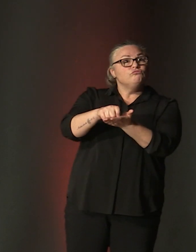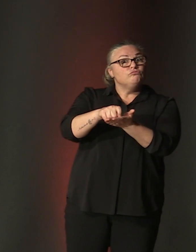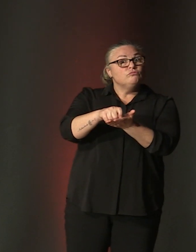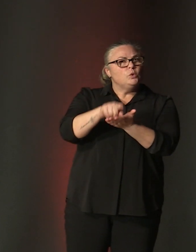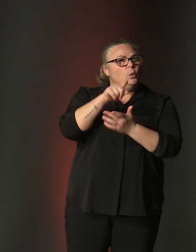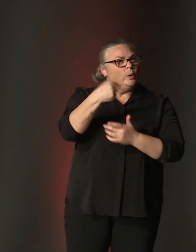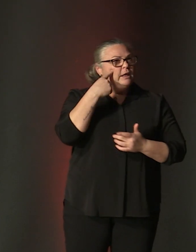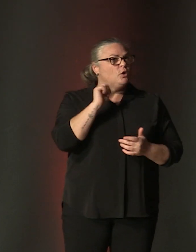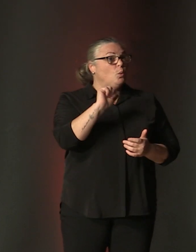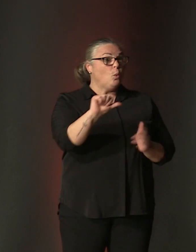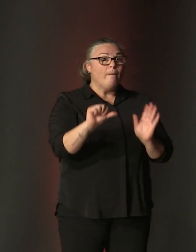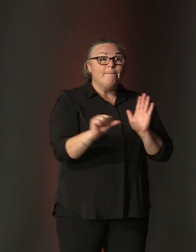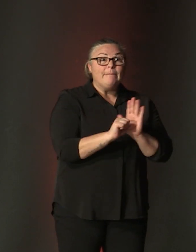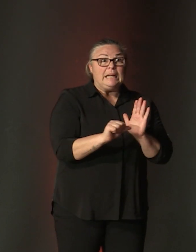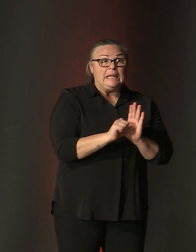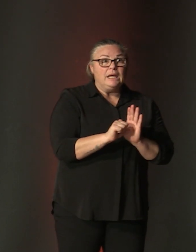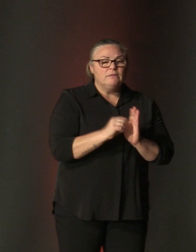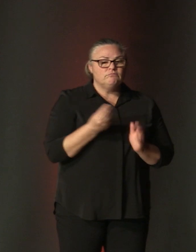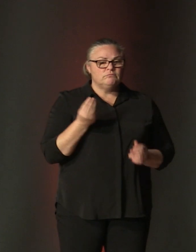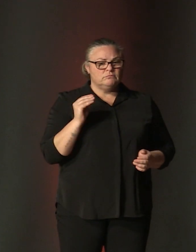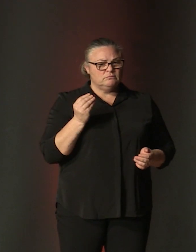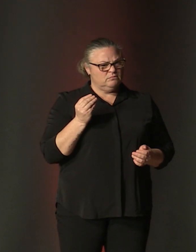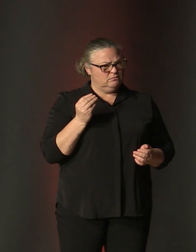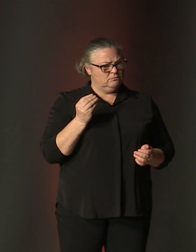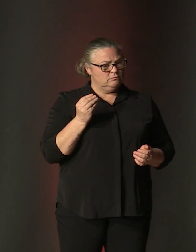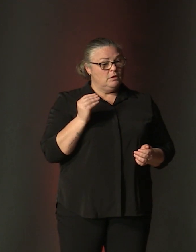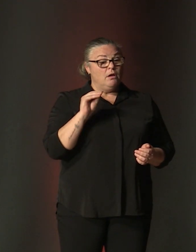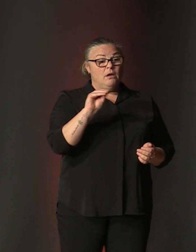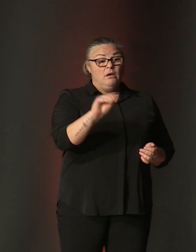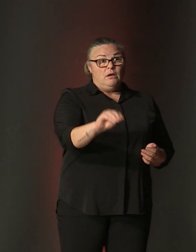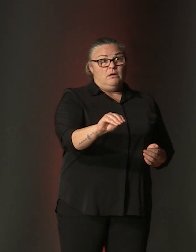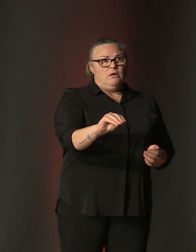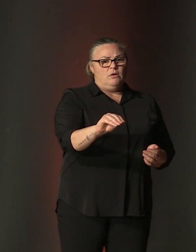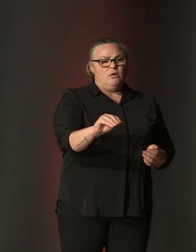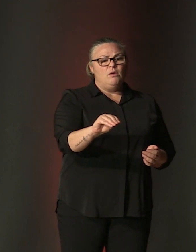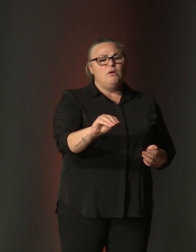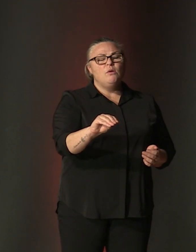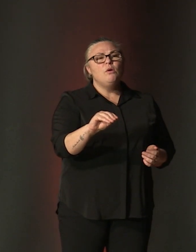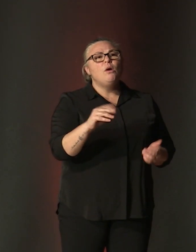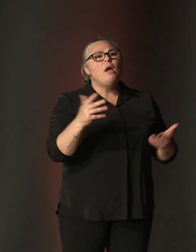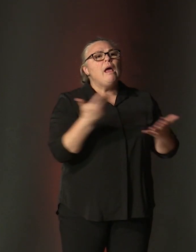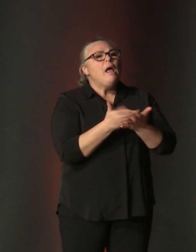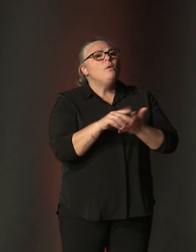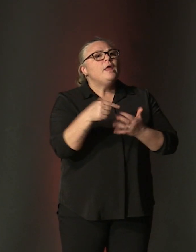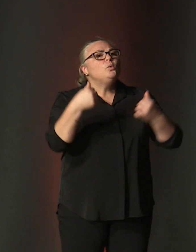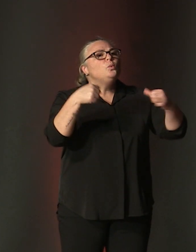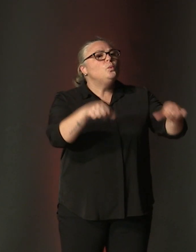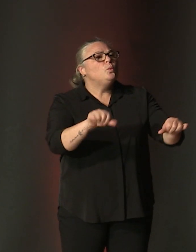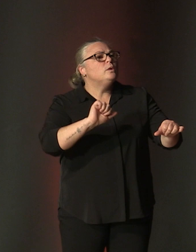sort of program, think about where that money is going. Think about the initiatives that you're